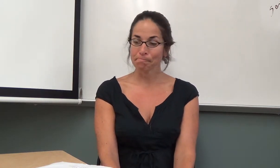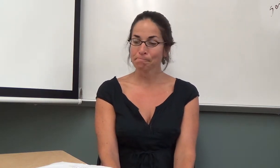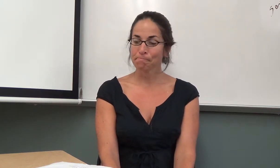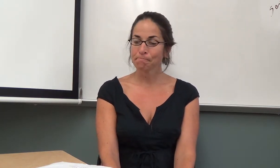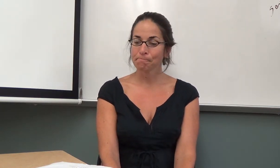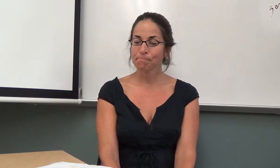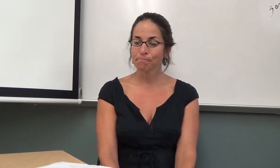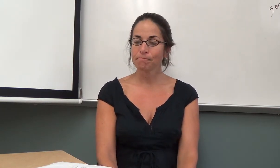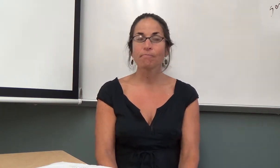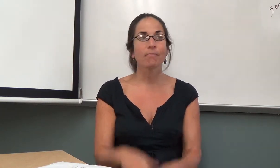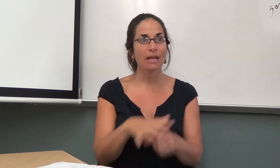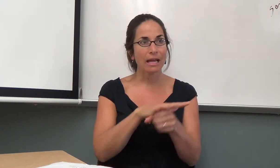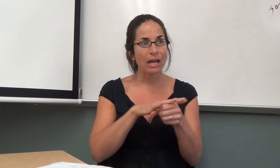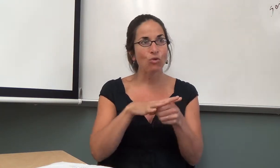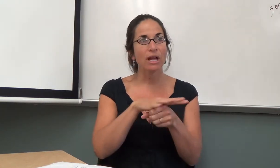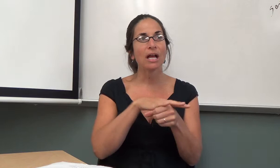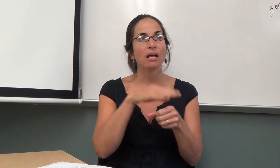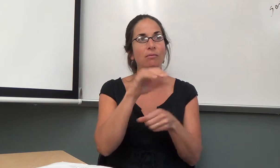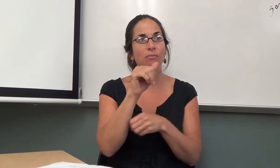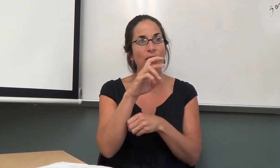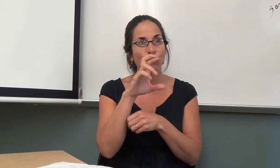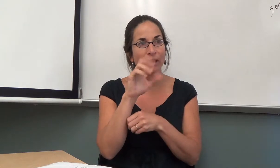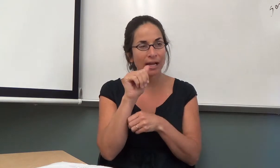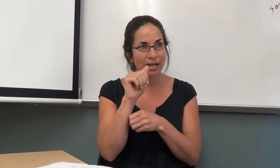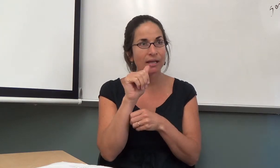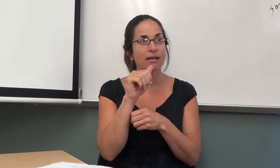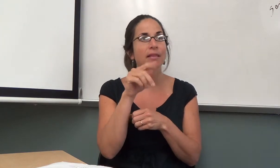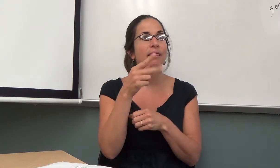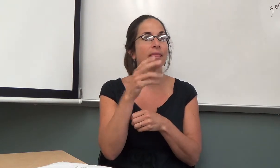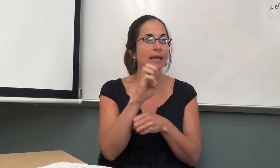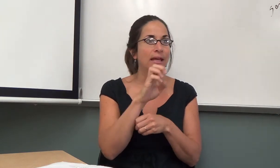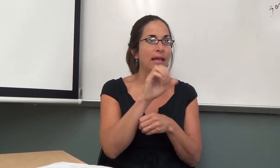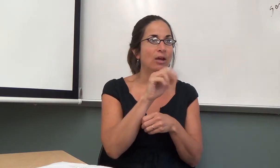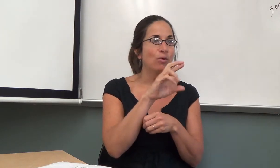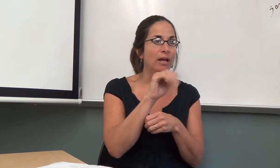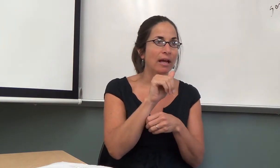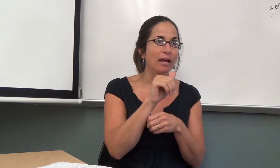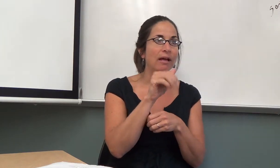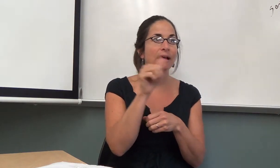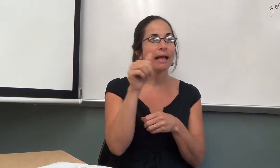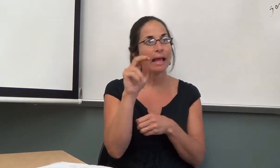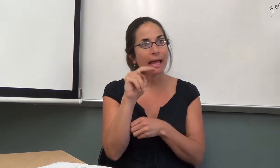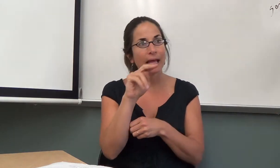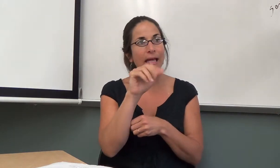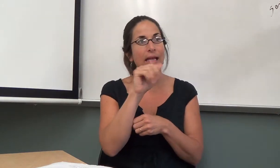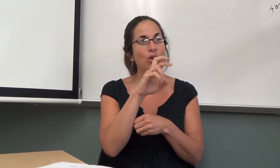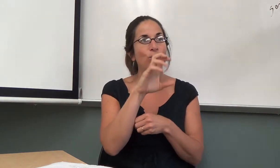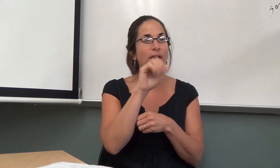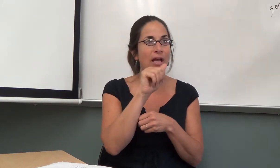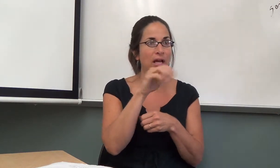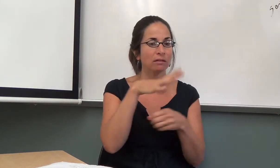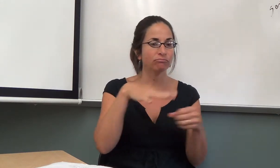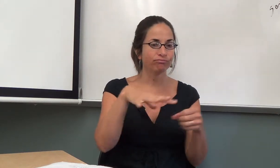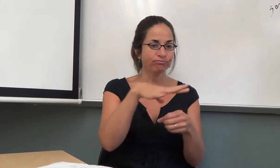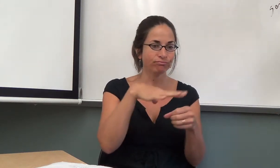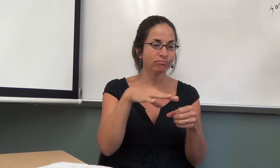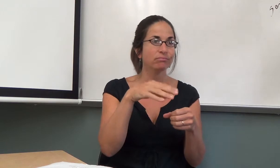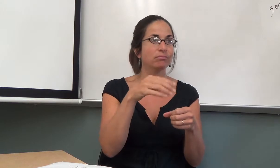says area. Area, yeah. An area, the area, an area, like a location, a spot.